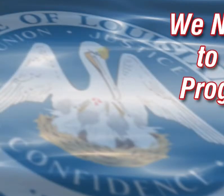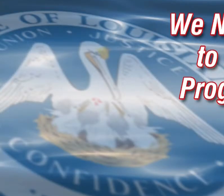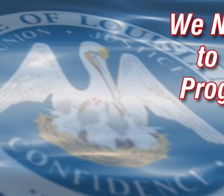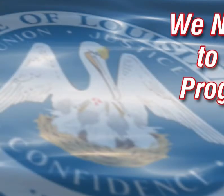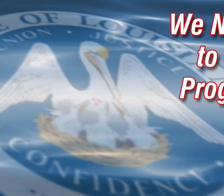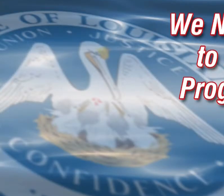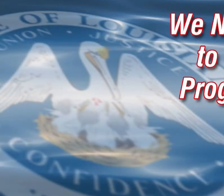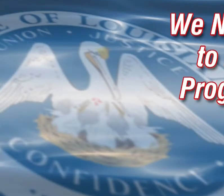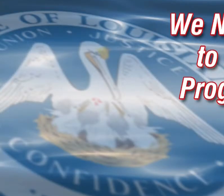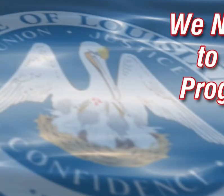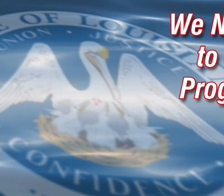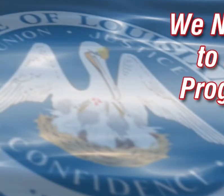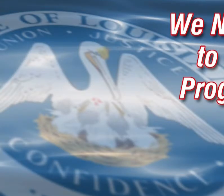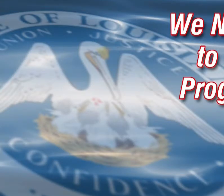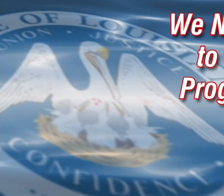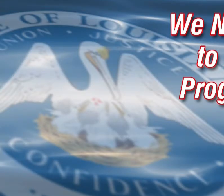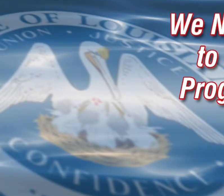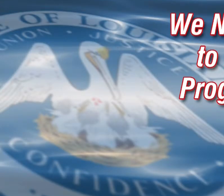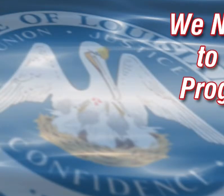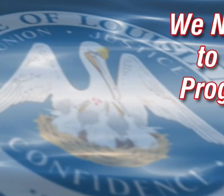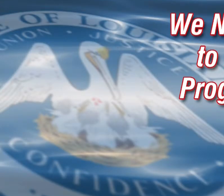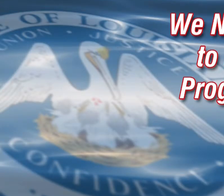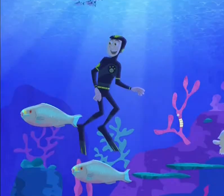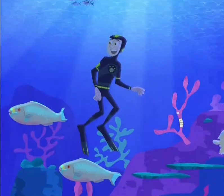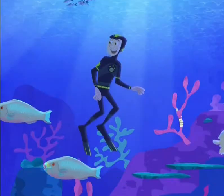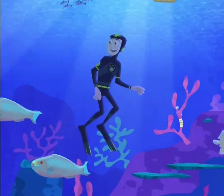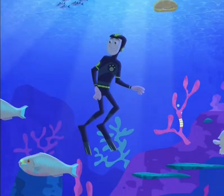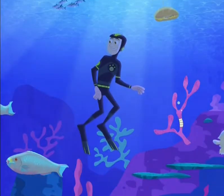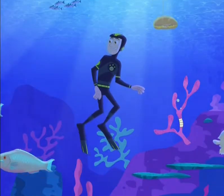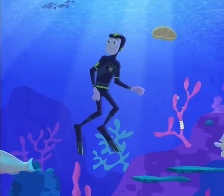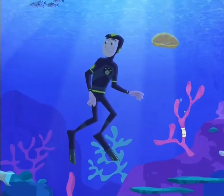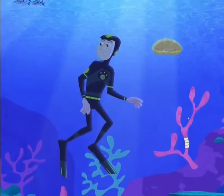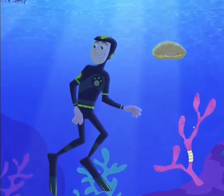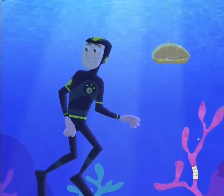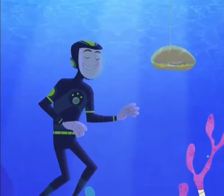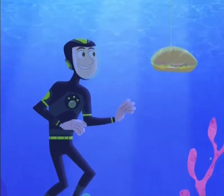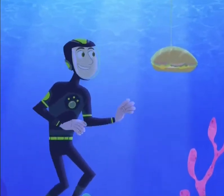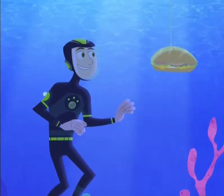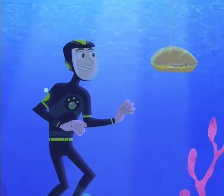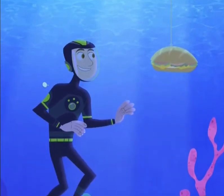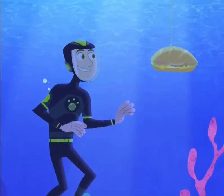Remember, things aren't always what they seem when a frogfish is around.